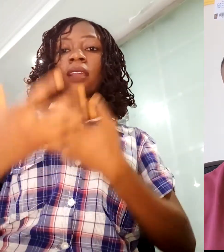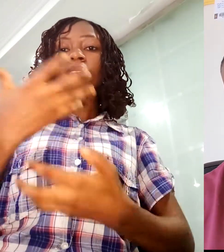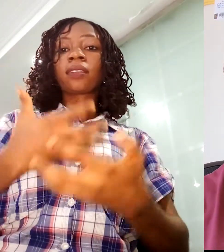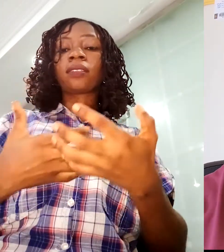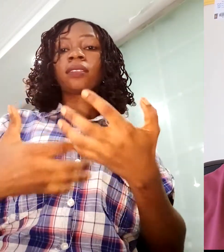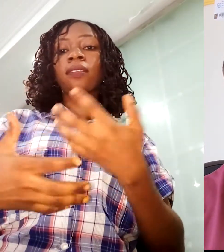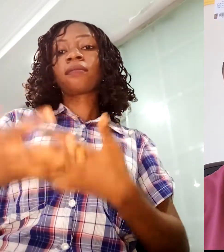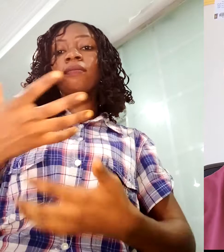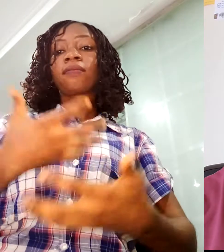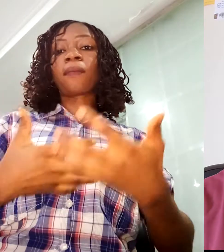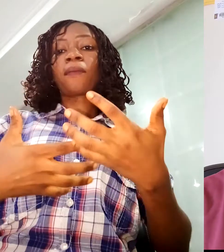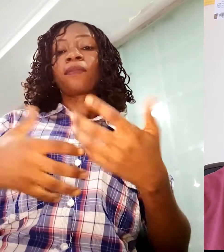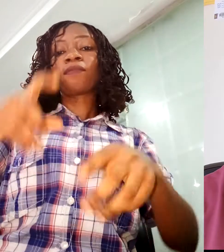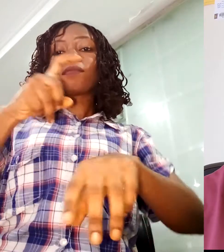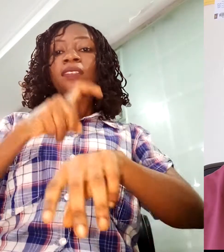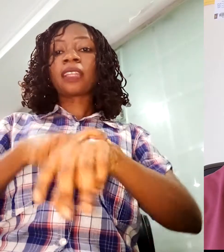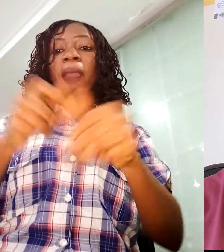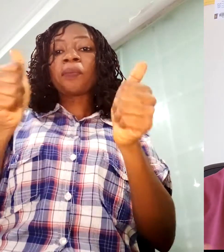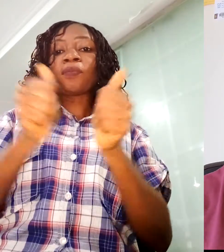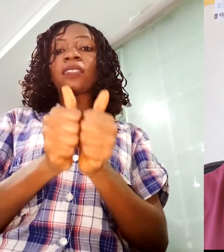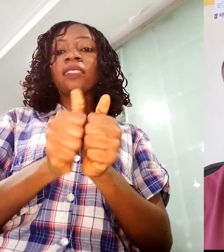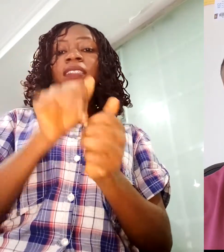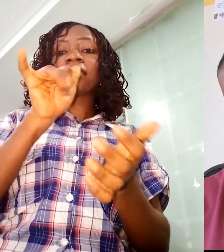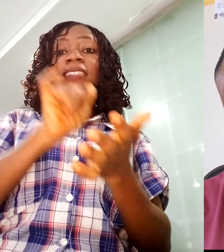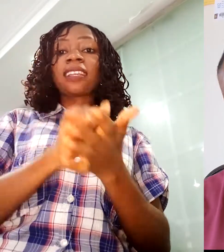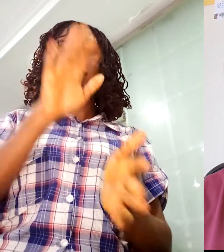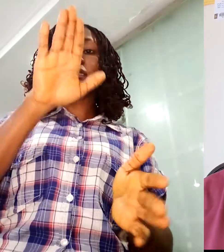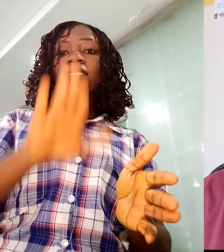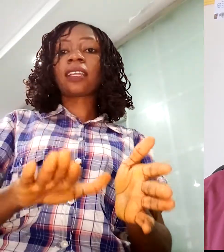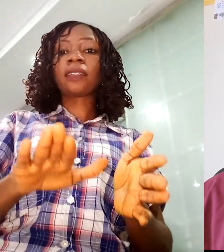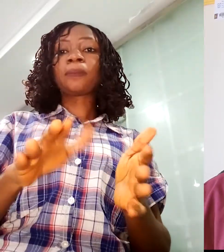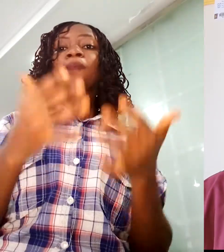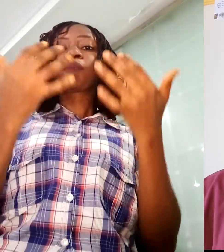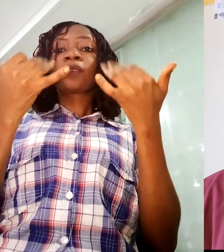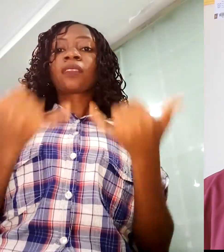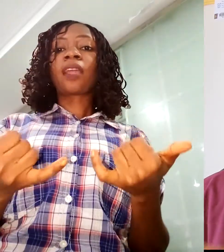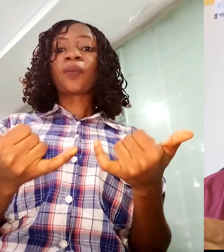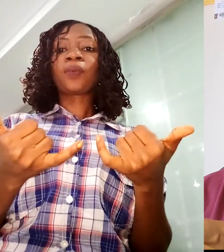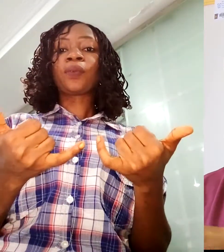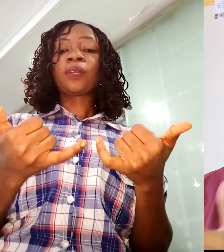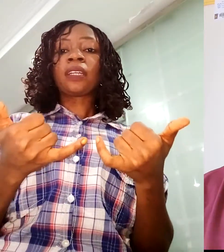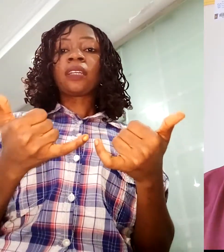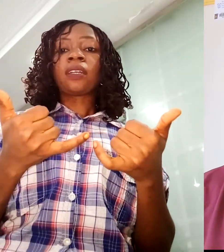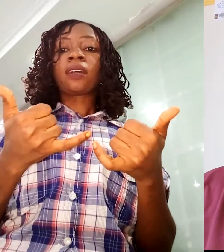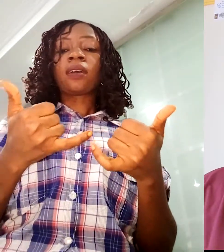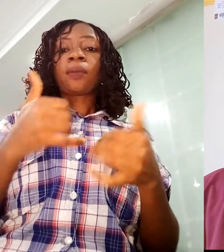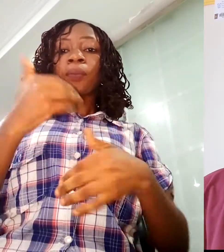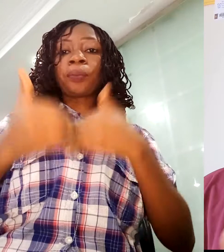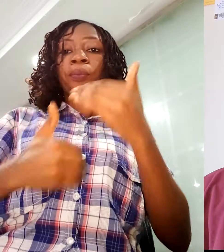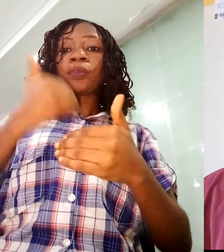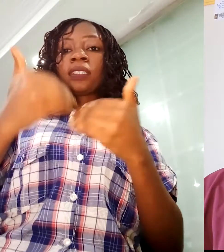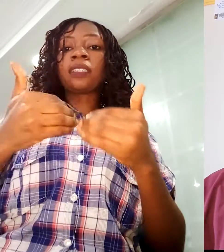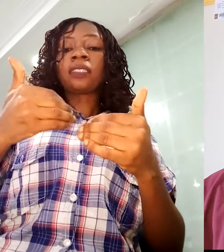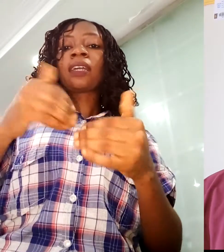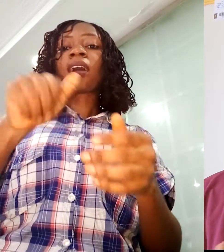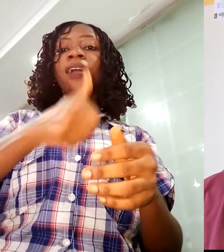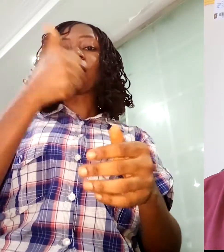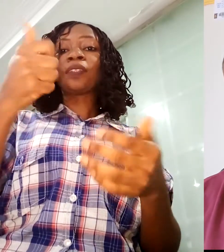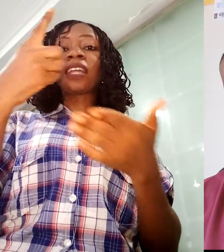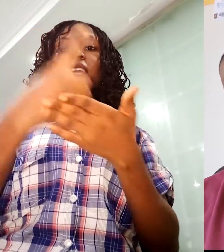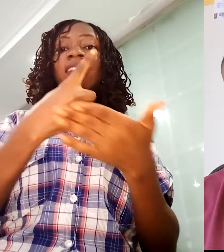interactive moment with the child. Now, I think in the